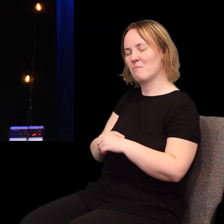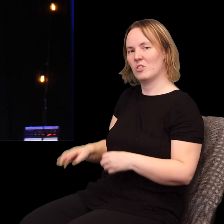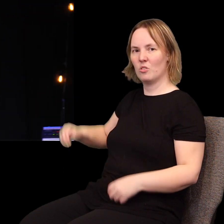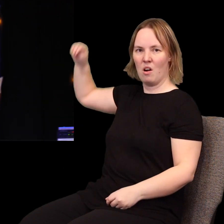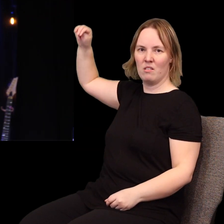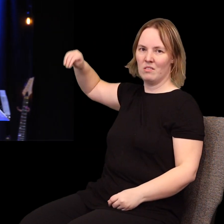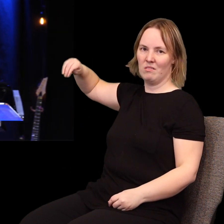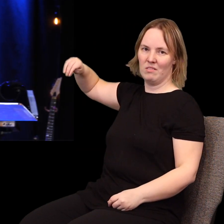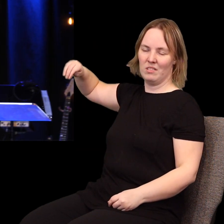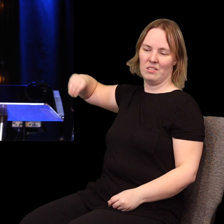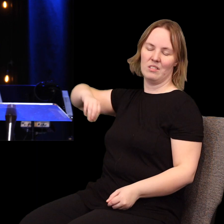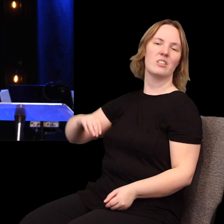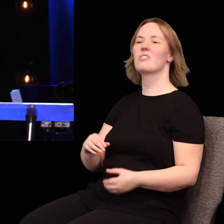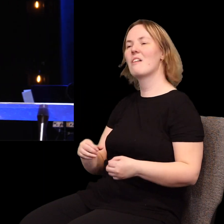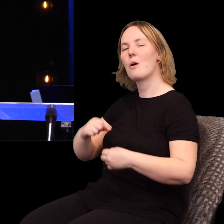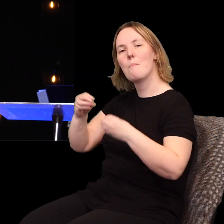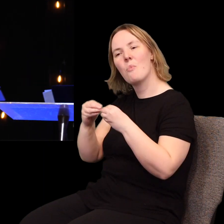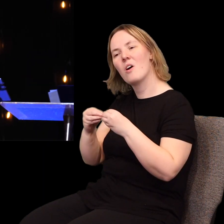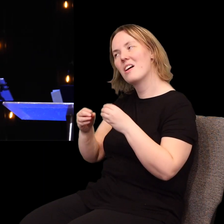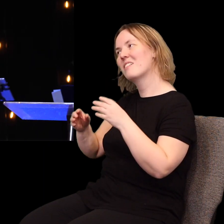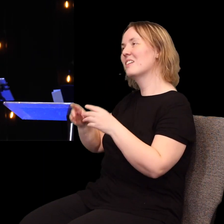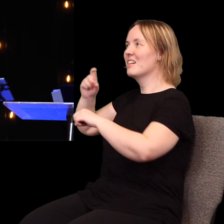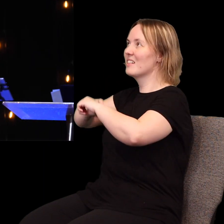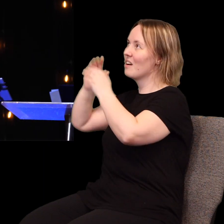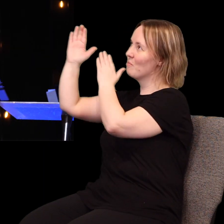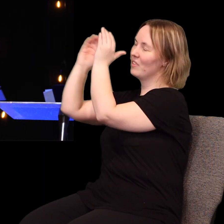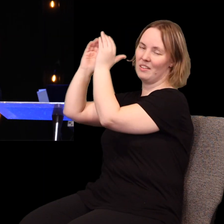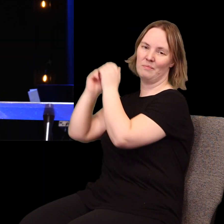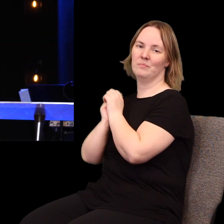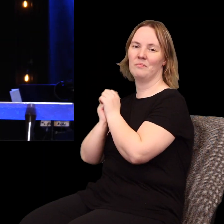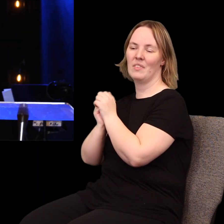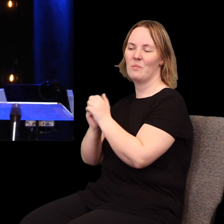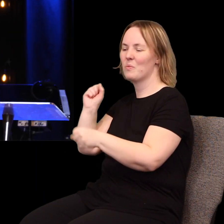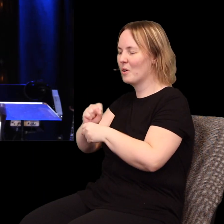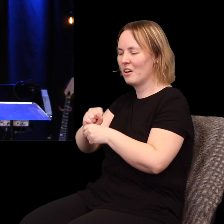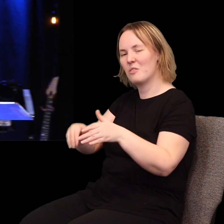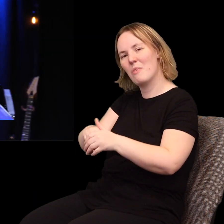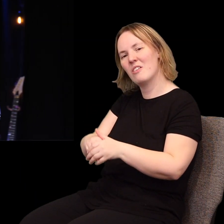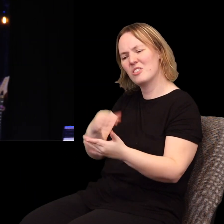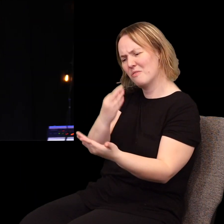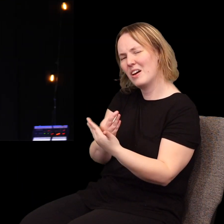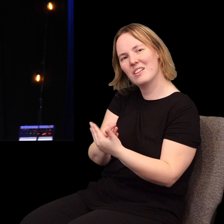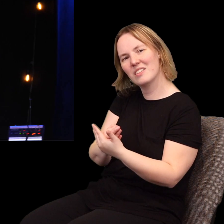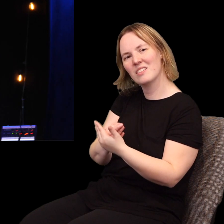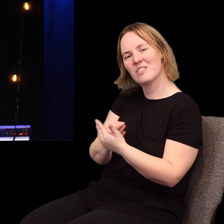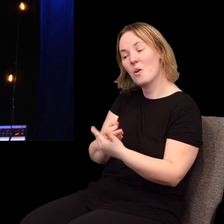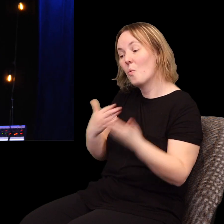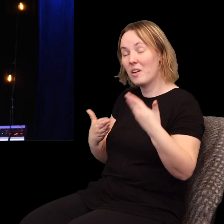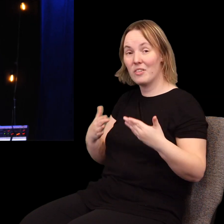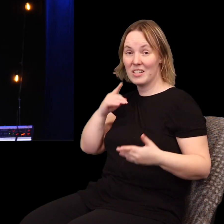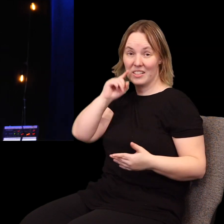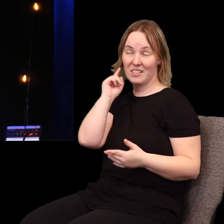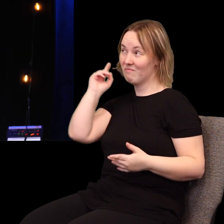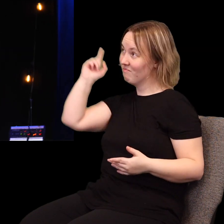season to maximize your quiet time with me. I want to build you up, or I want to work on your marriage, or I want to get your finances in order. Whatever it may